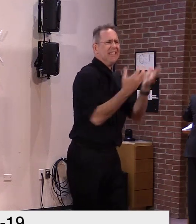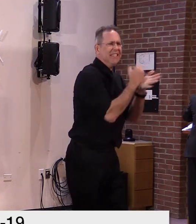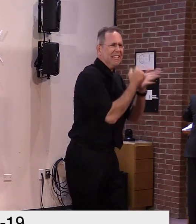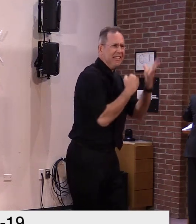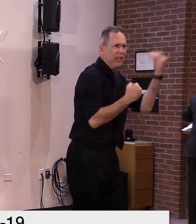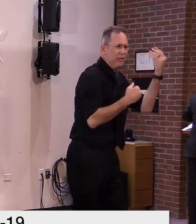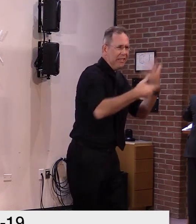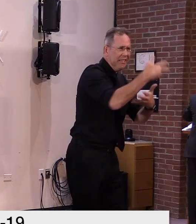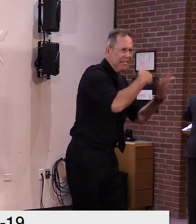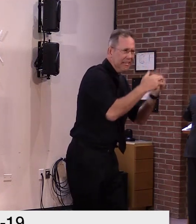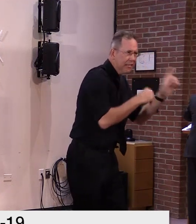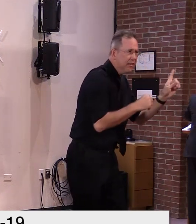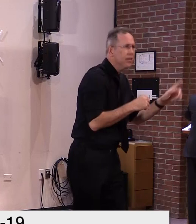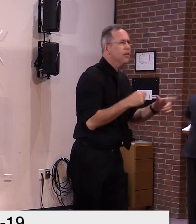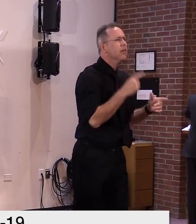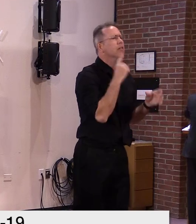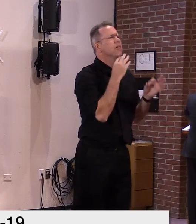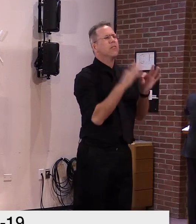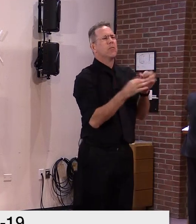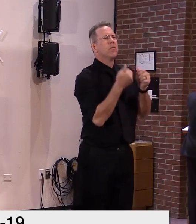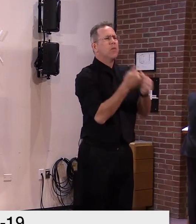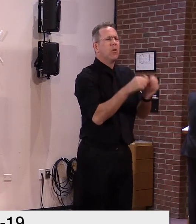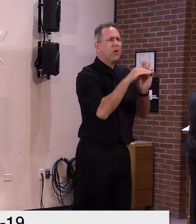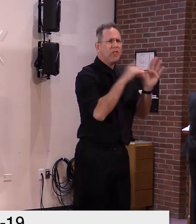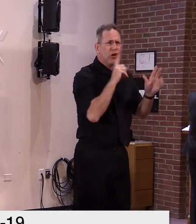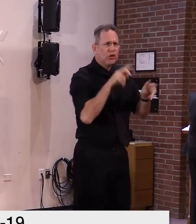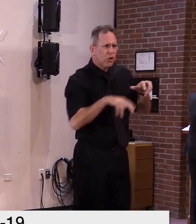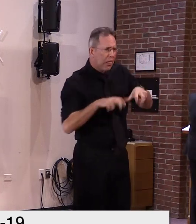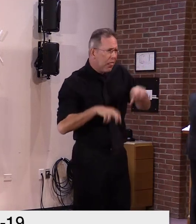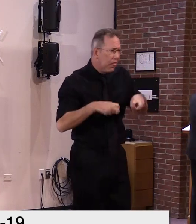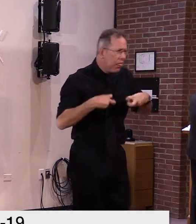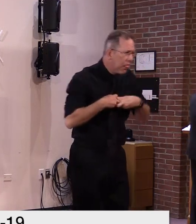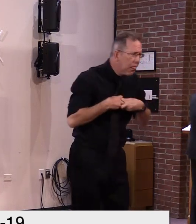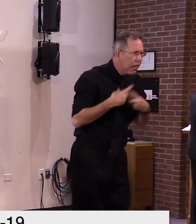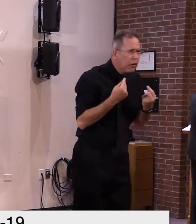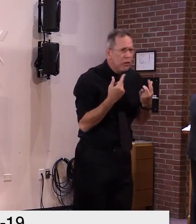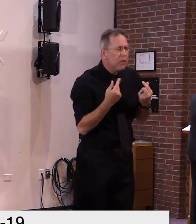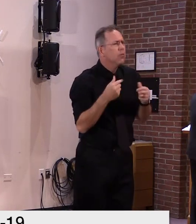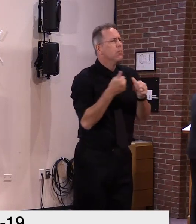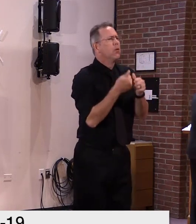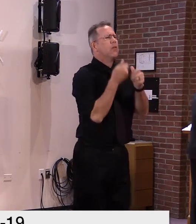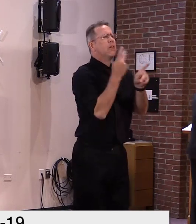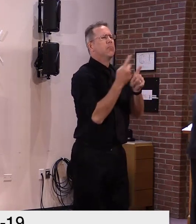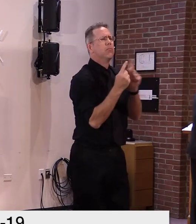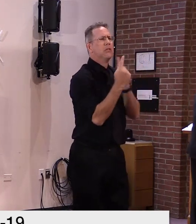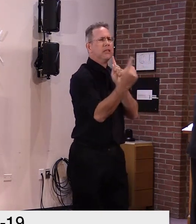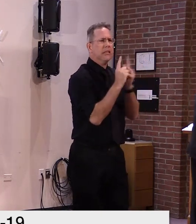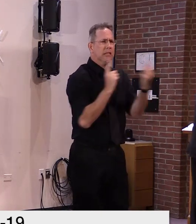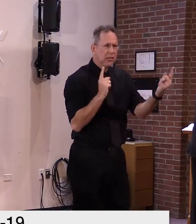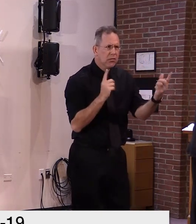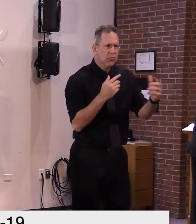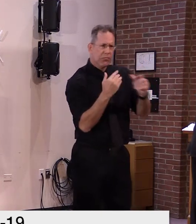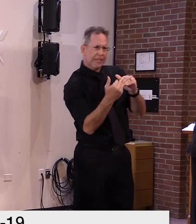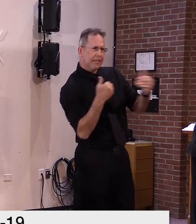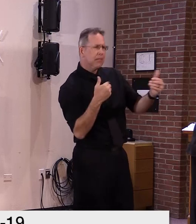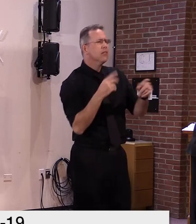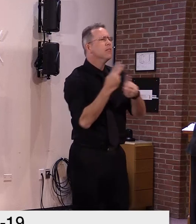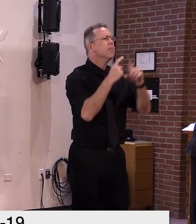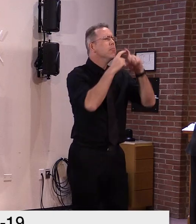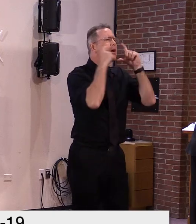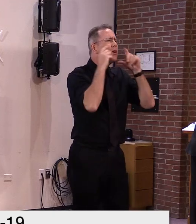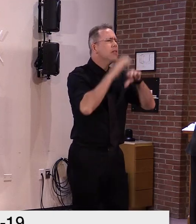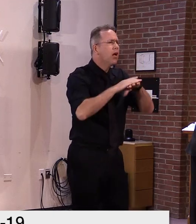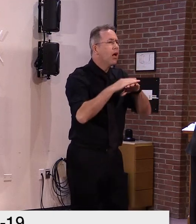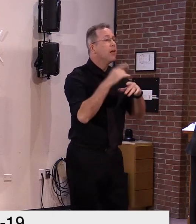simple guidance. Wear a mask, keep 6 feet apart, and try to keep those gatherings outdoors as much as